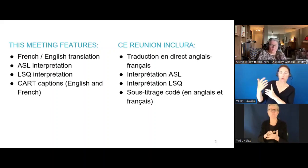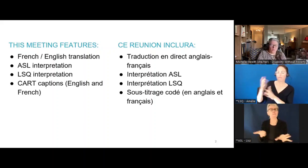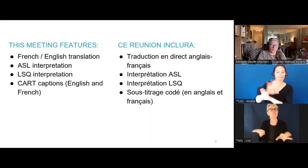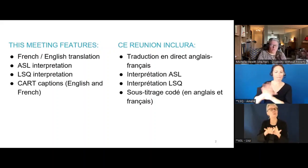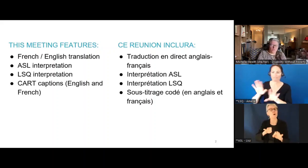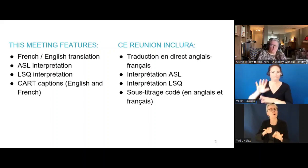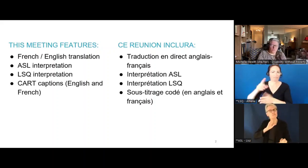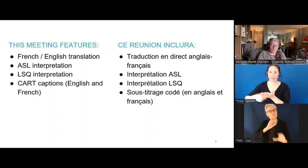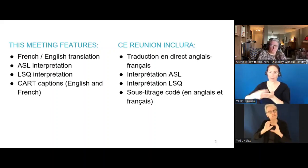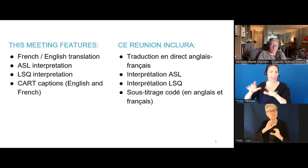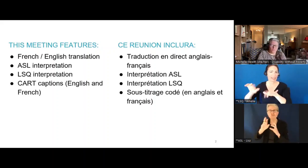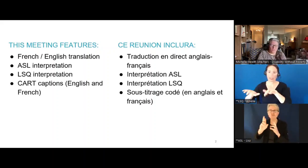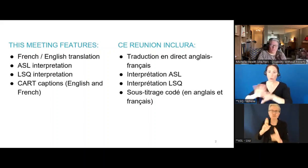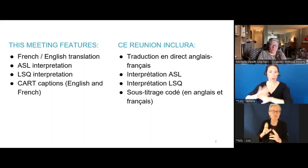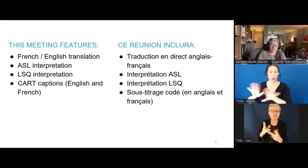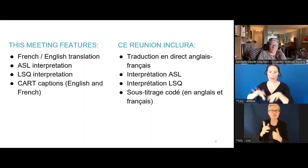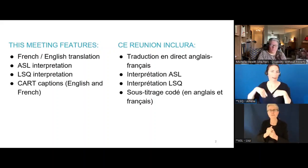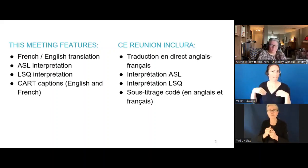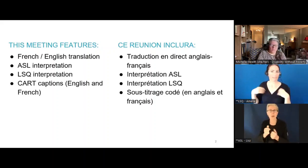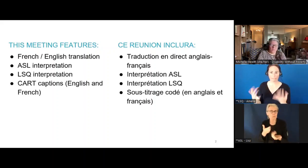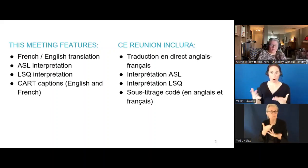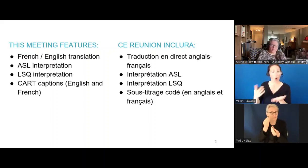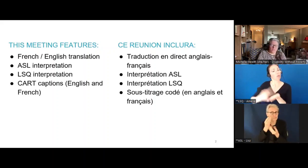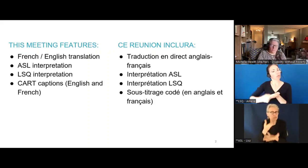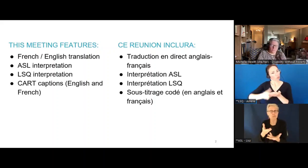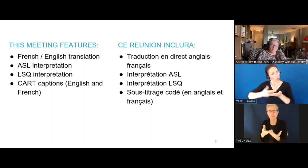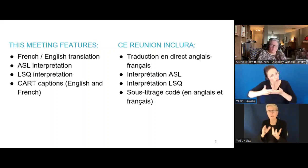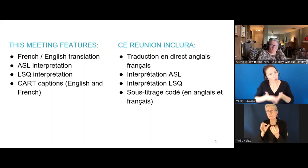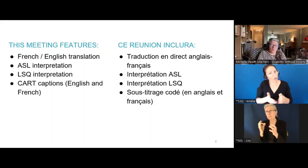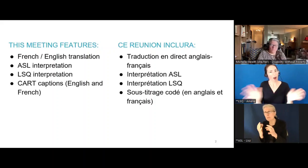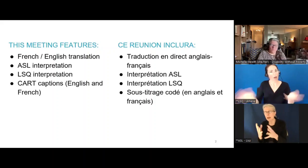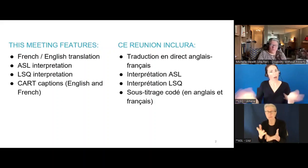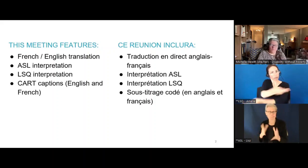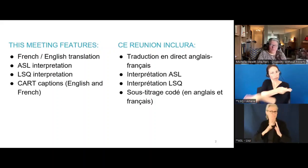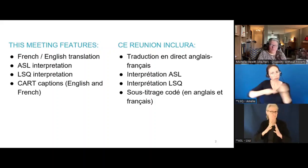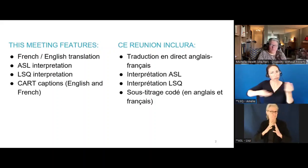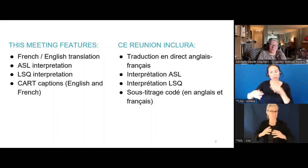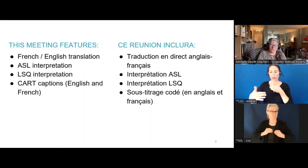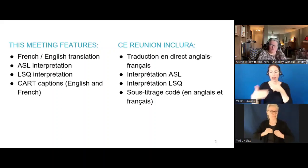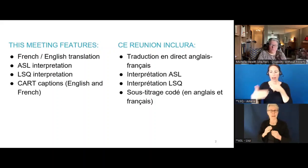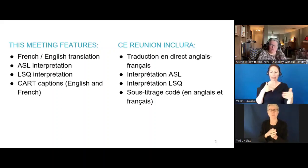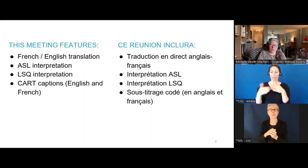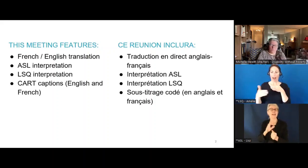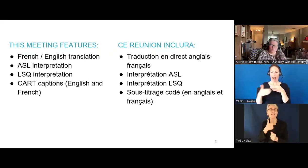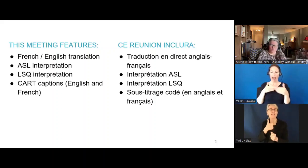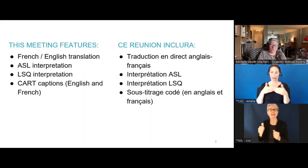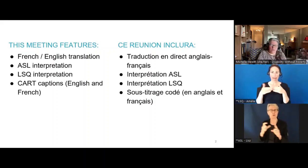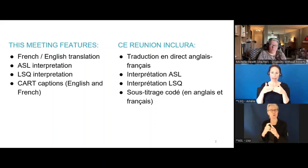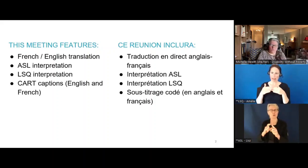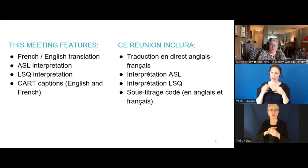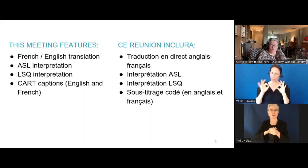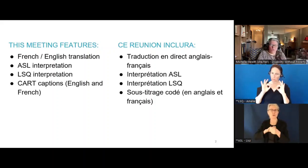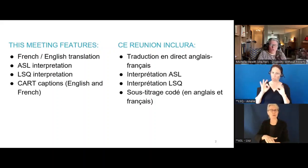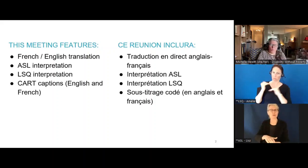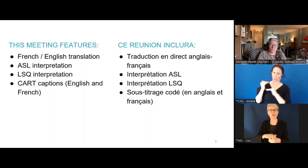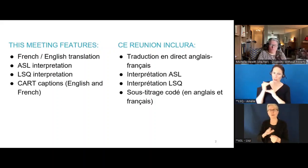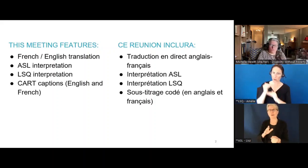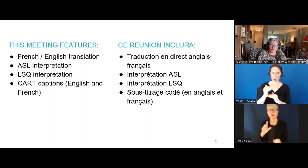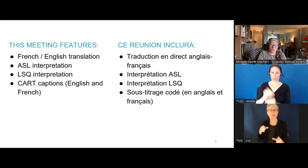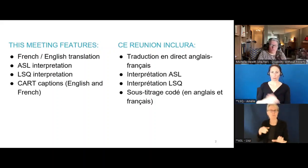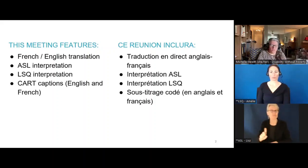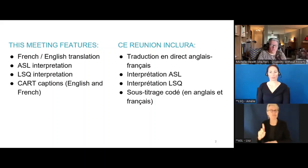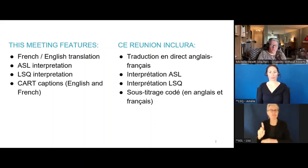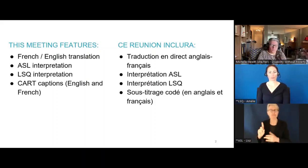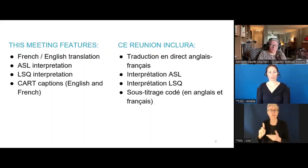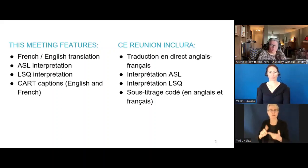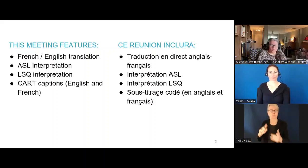and we welcome constructive criticism. Discriminatory, offensive, and abusive language will result